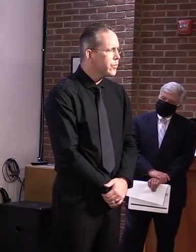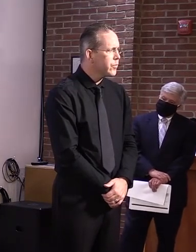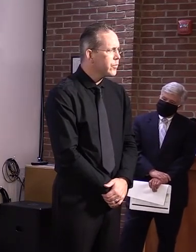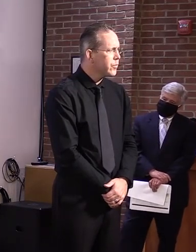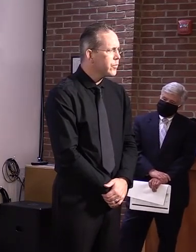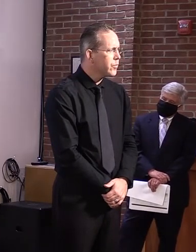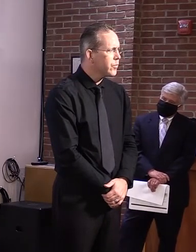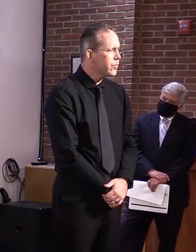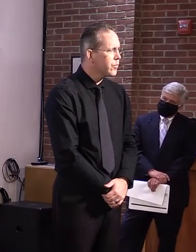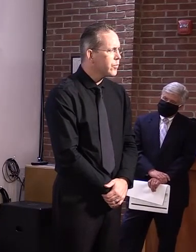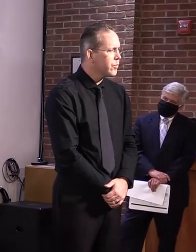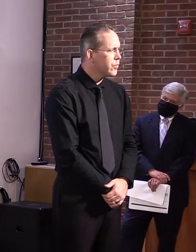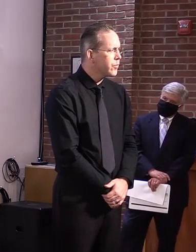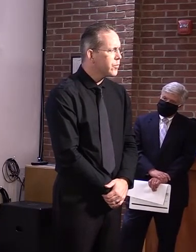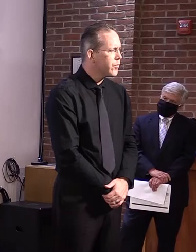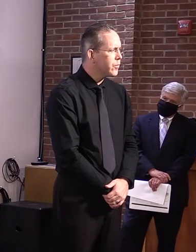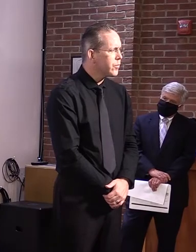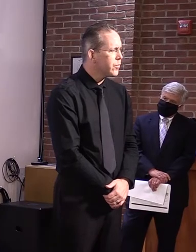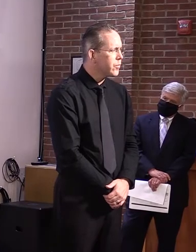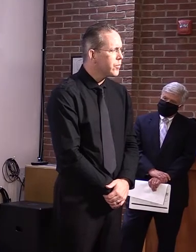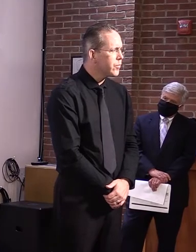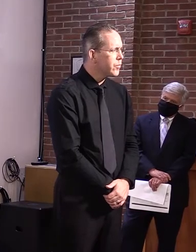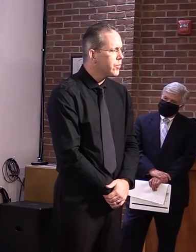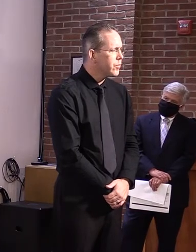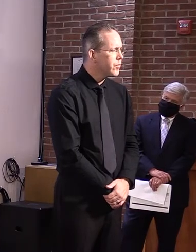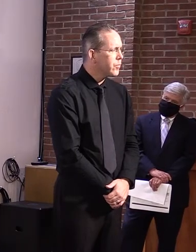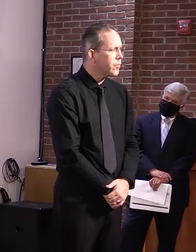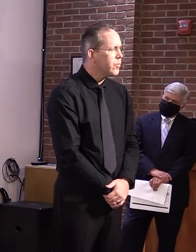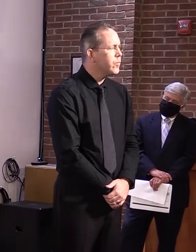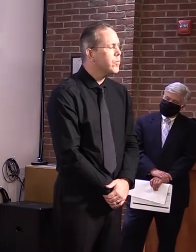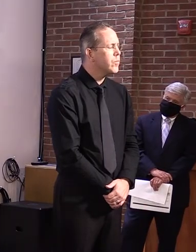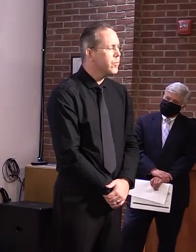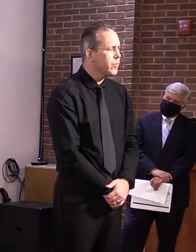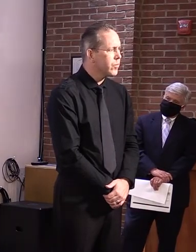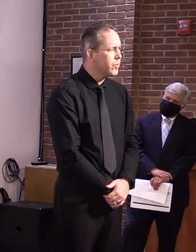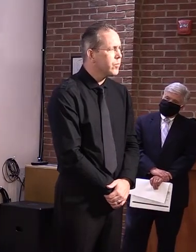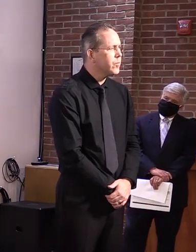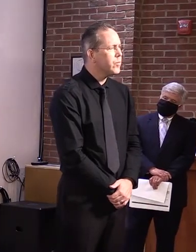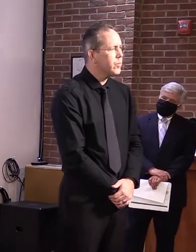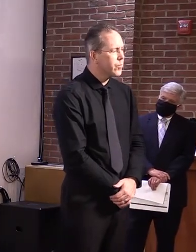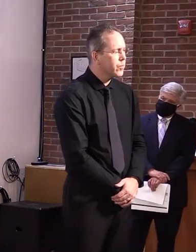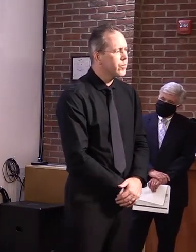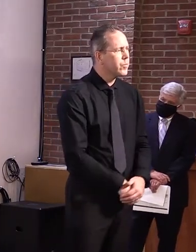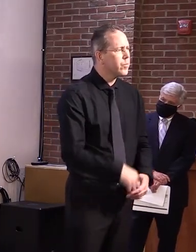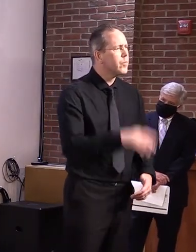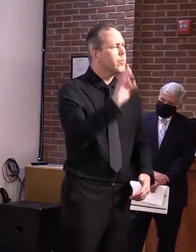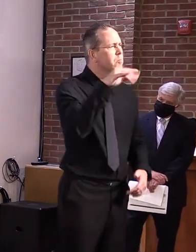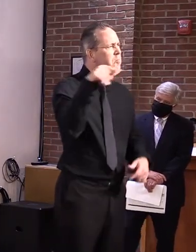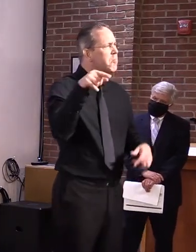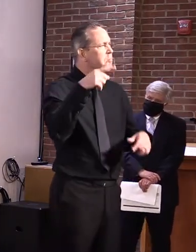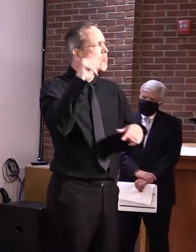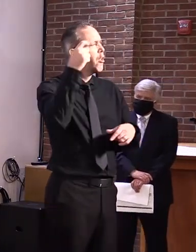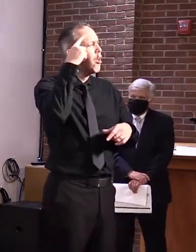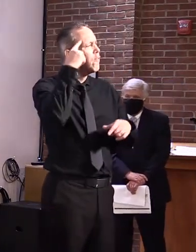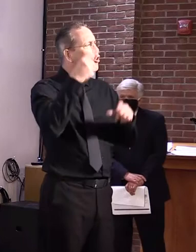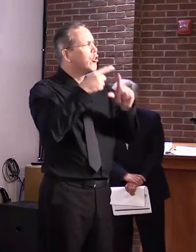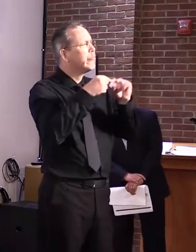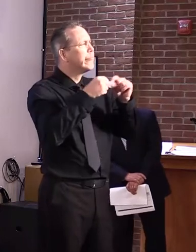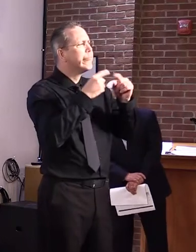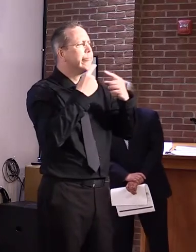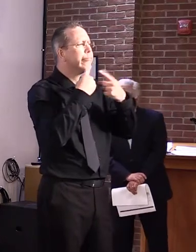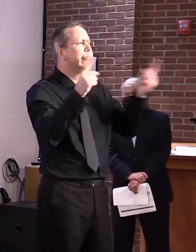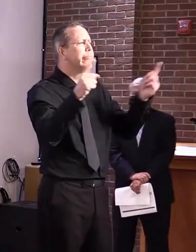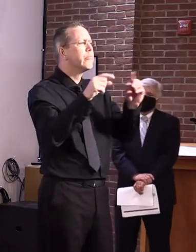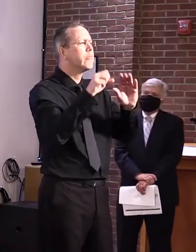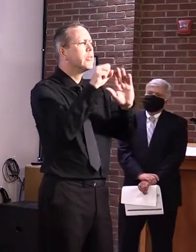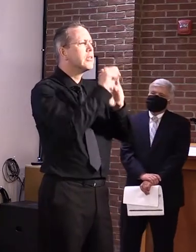anticipate renewing it? Yeah, we're only, and not in all sectors, but we're fairly close to